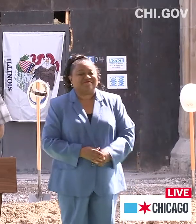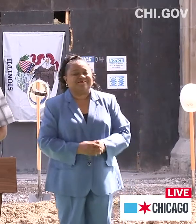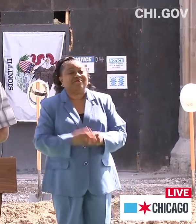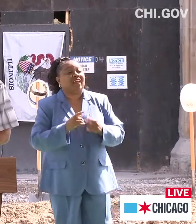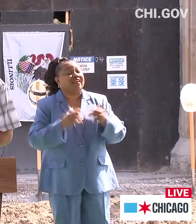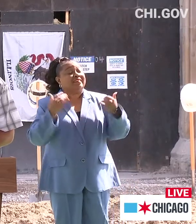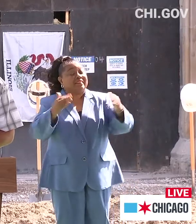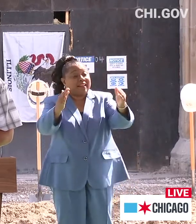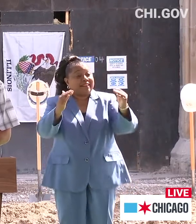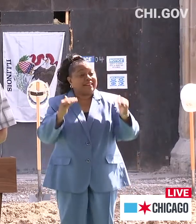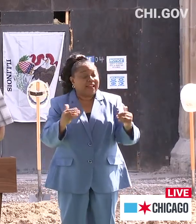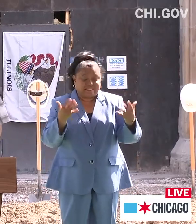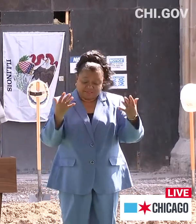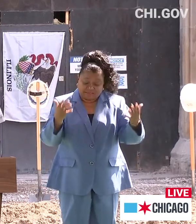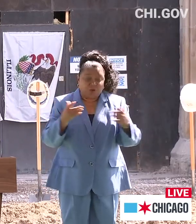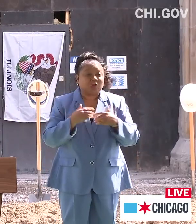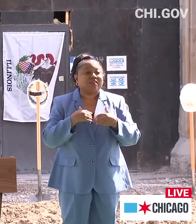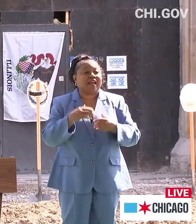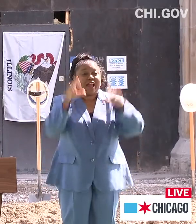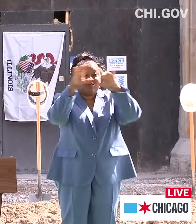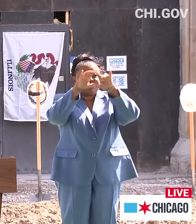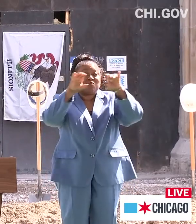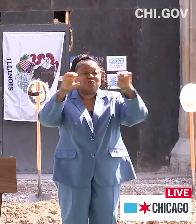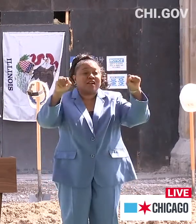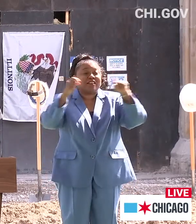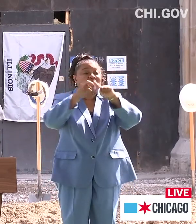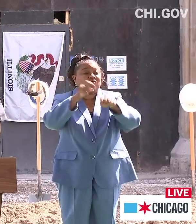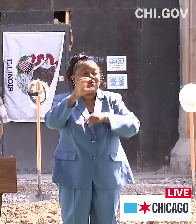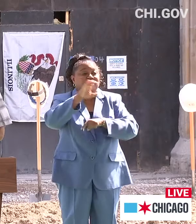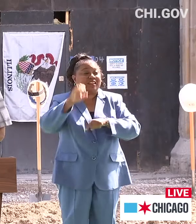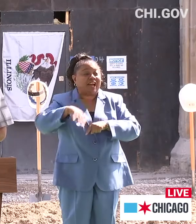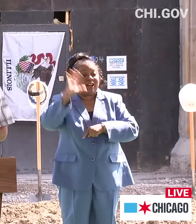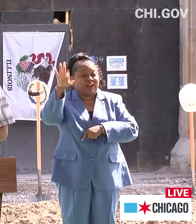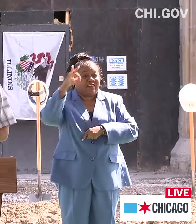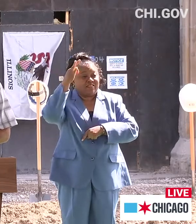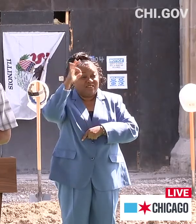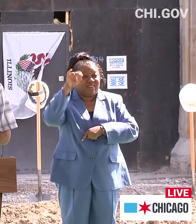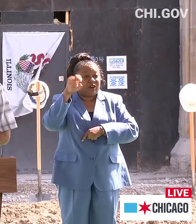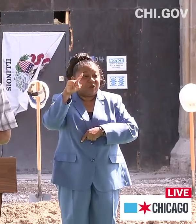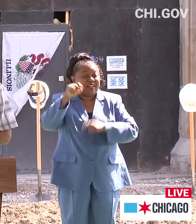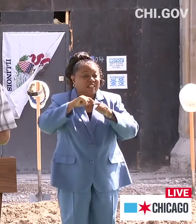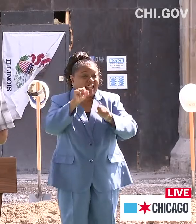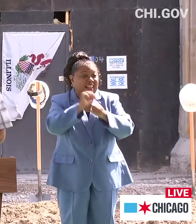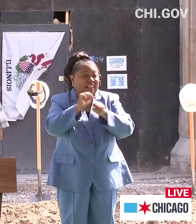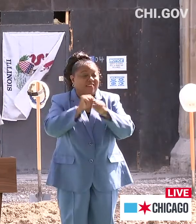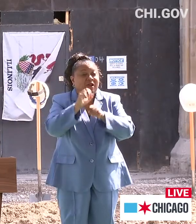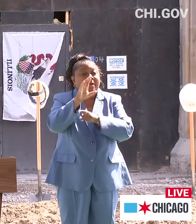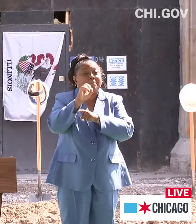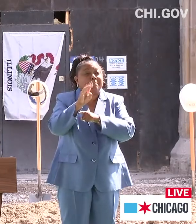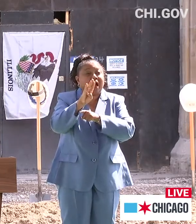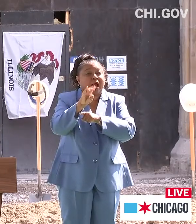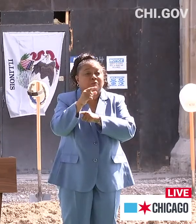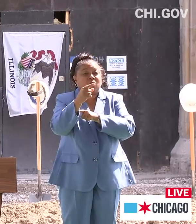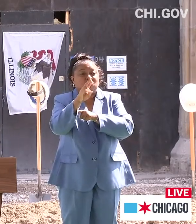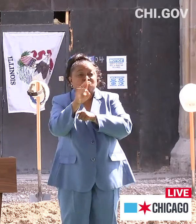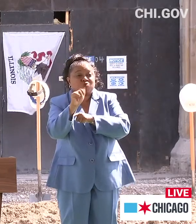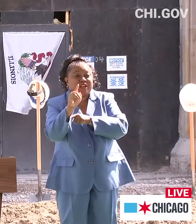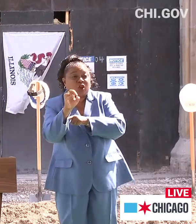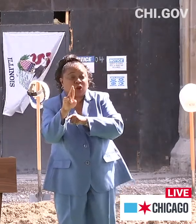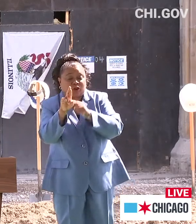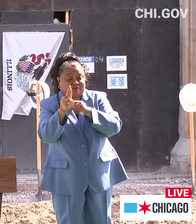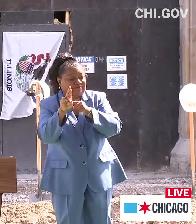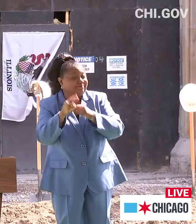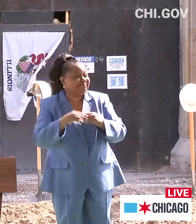All righty, next, moving right along, we have President from Chicago Federation of Labor. Let's give it up for Bob Ritter.